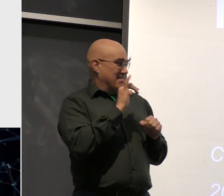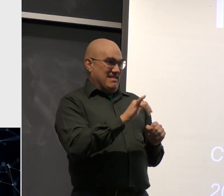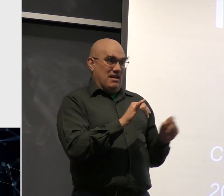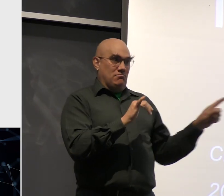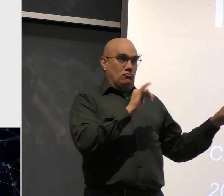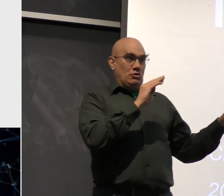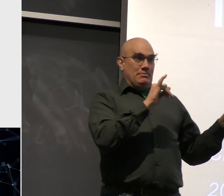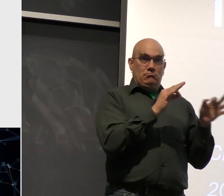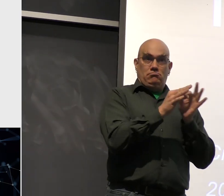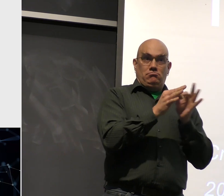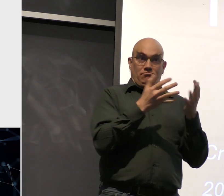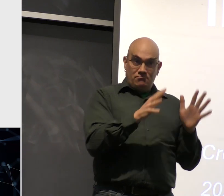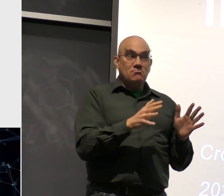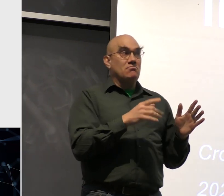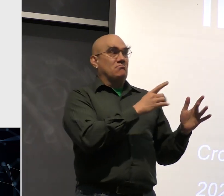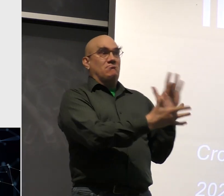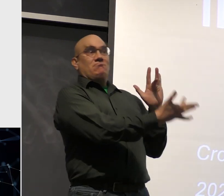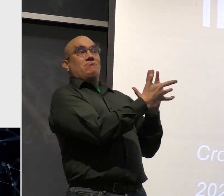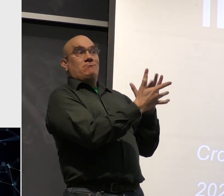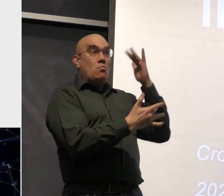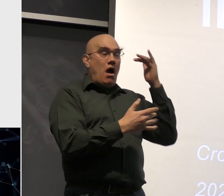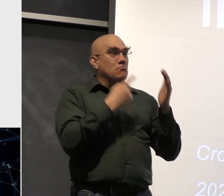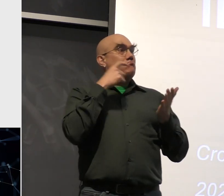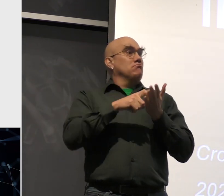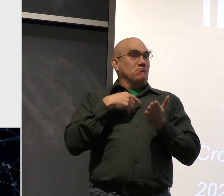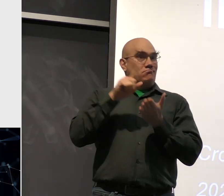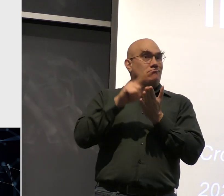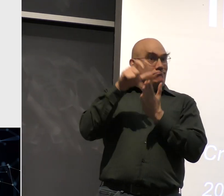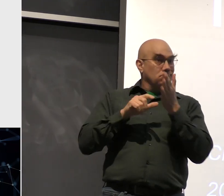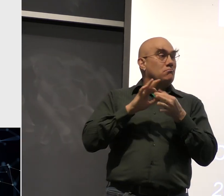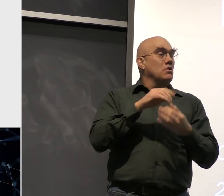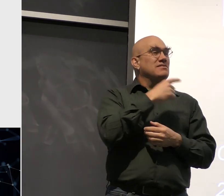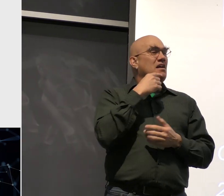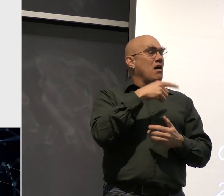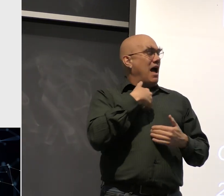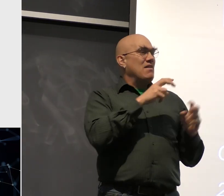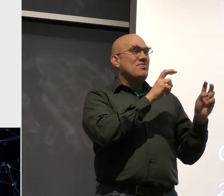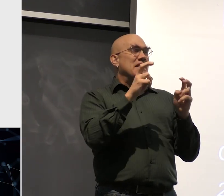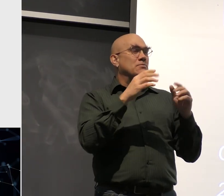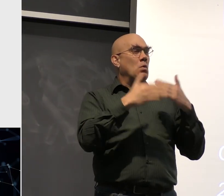here. Jamie's introduction, she reached out to me because I published an article, and